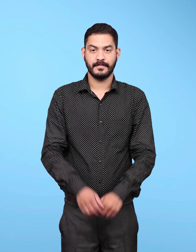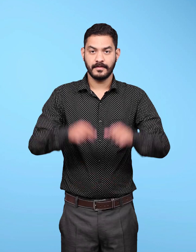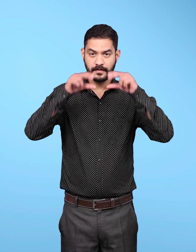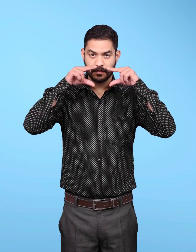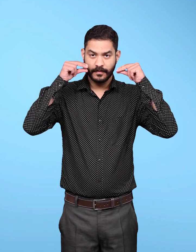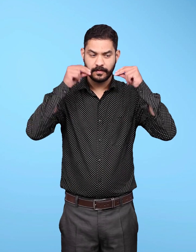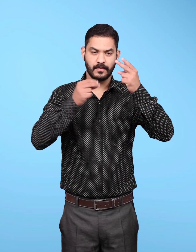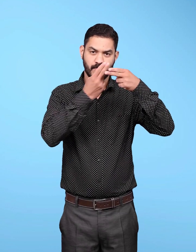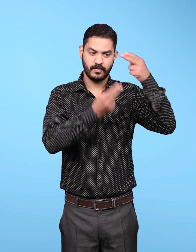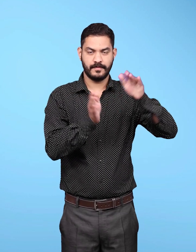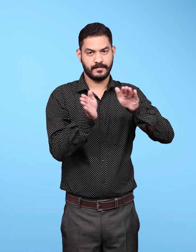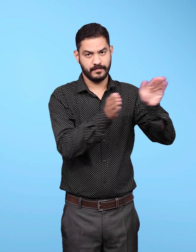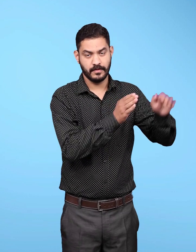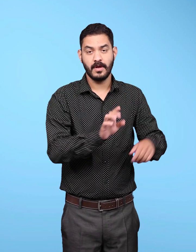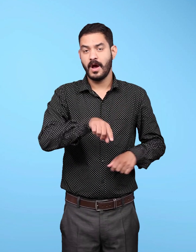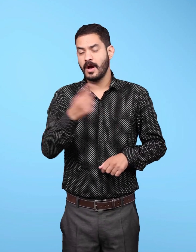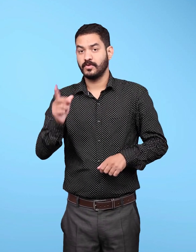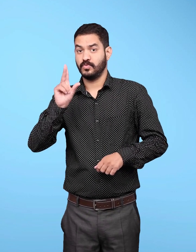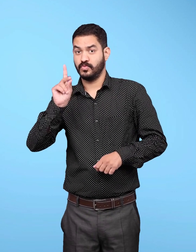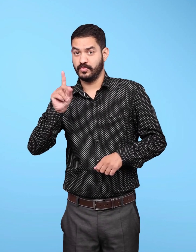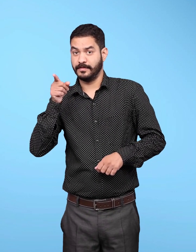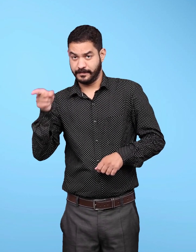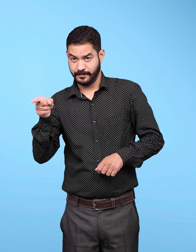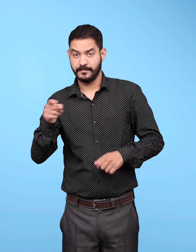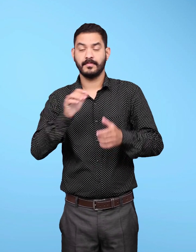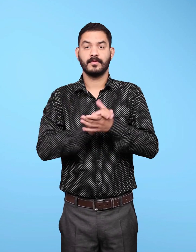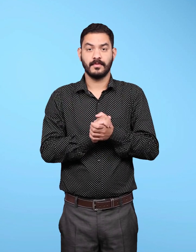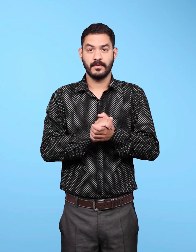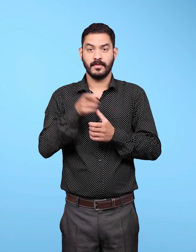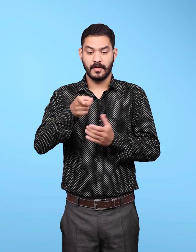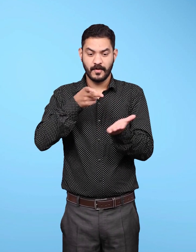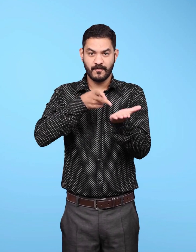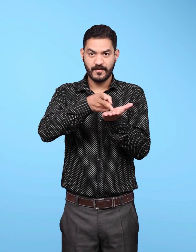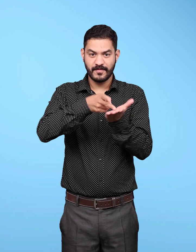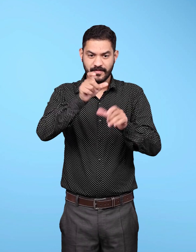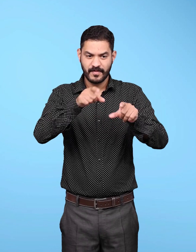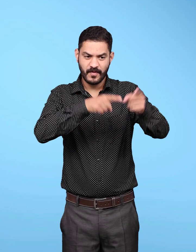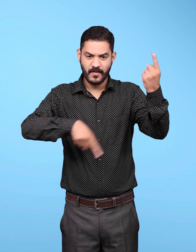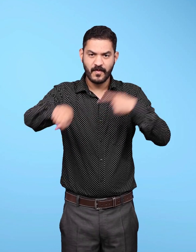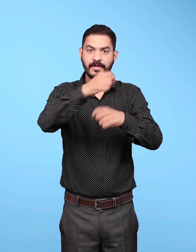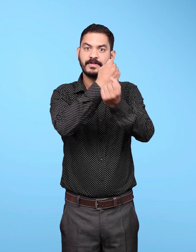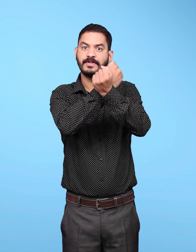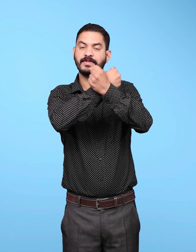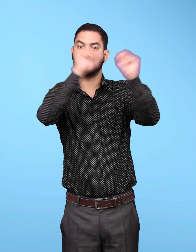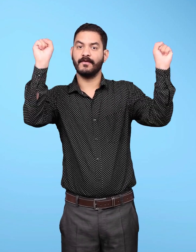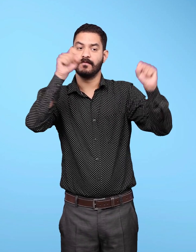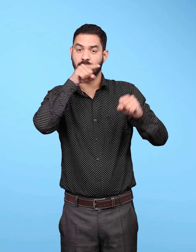Apart from the Gram Bhojak, there were other independent farmers known as Grihipati.